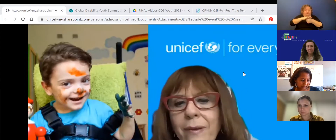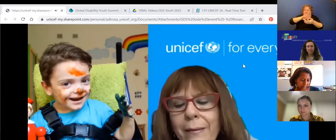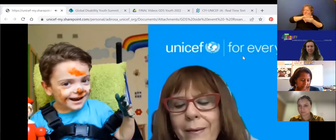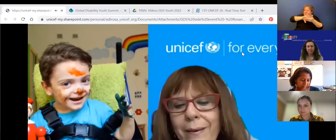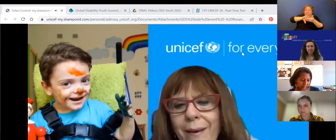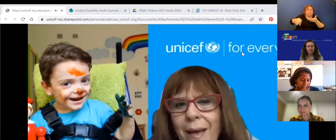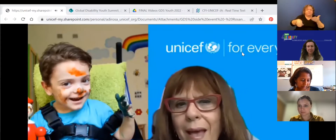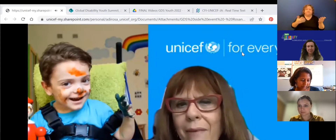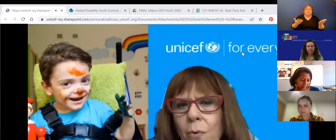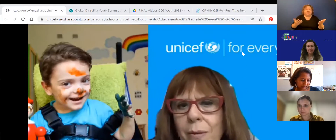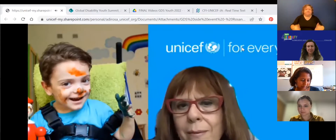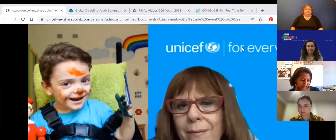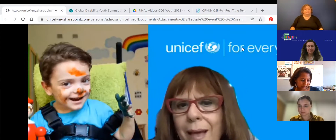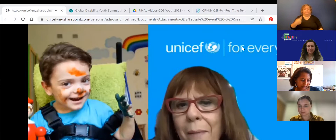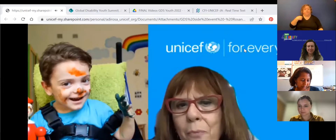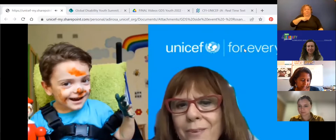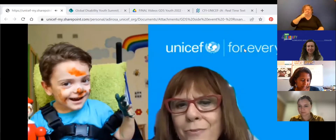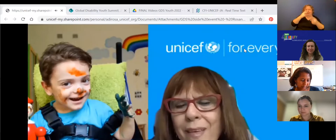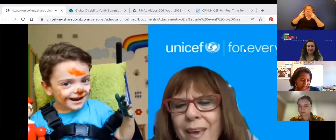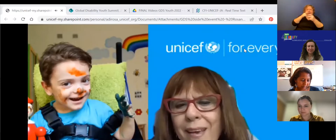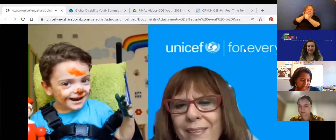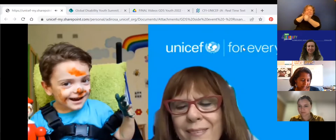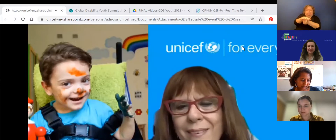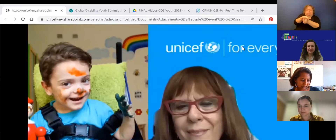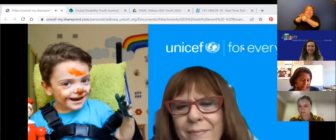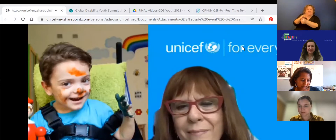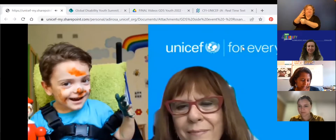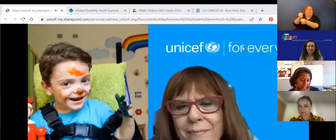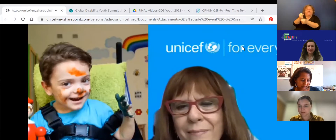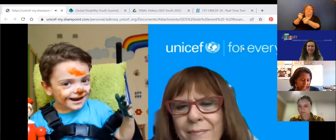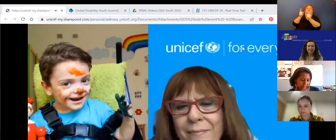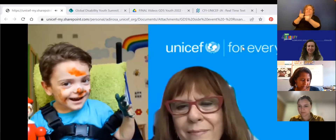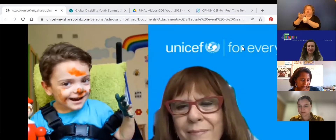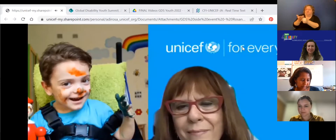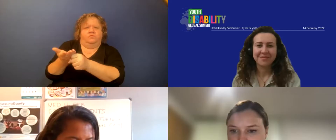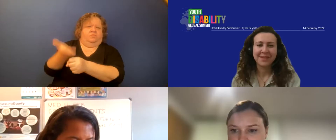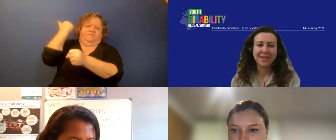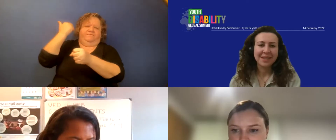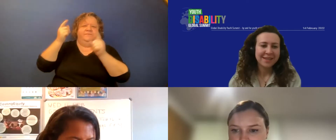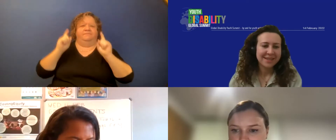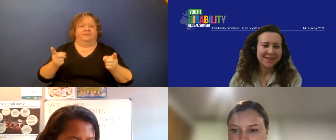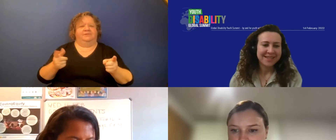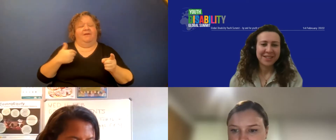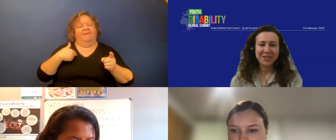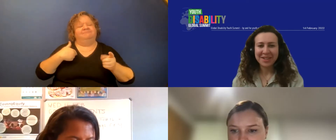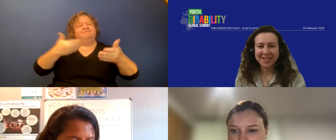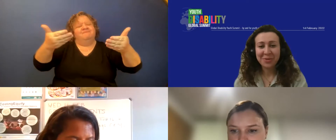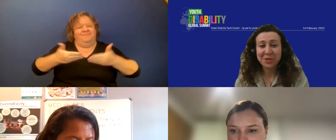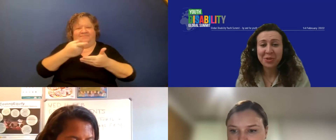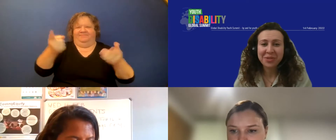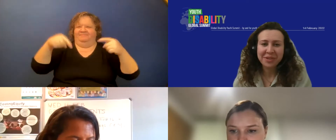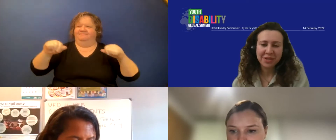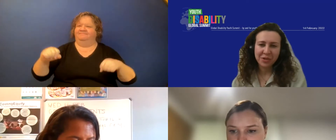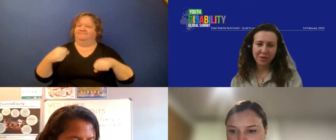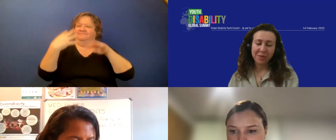from society. Have a good time with us today. Thank you. Thank you. And now